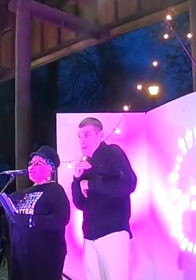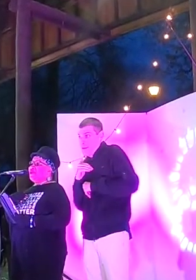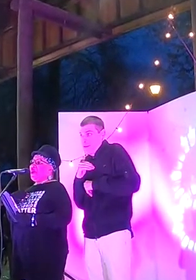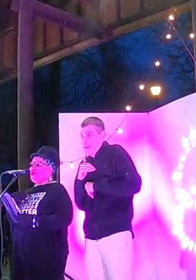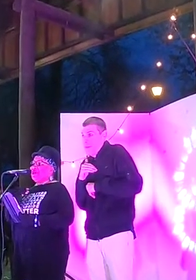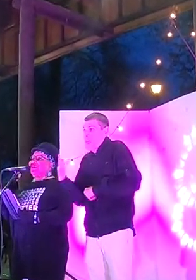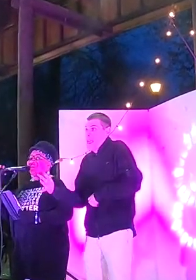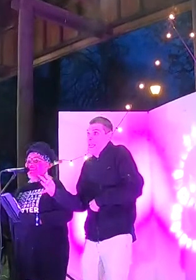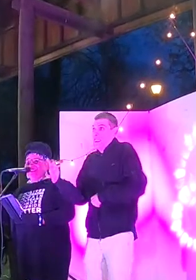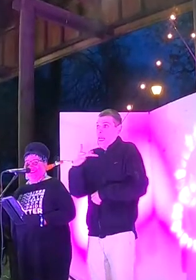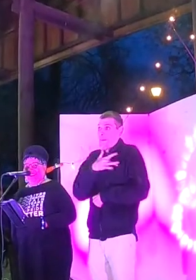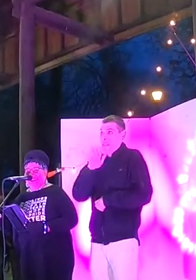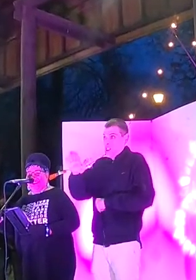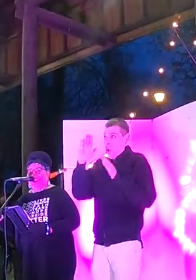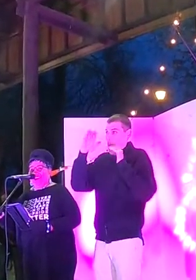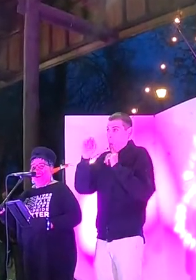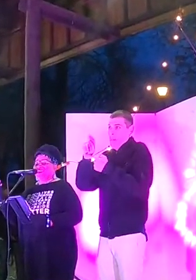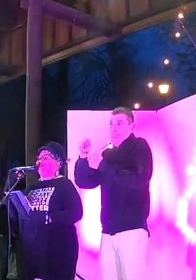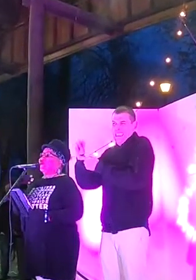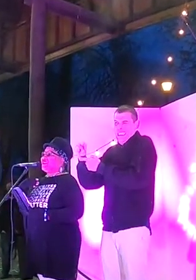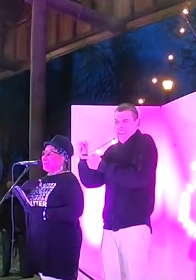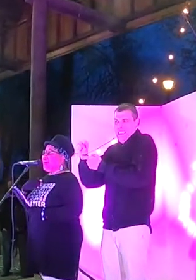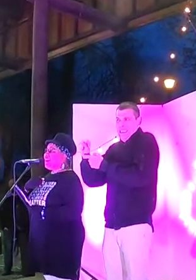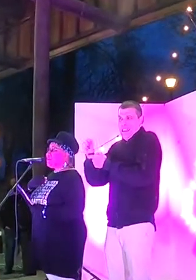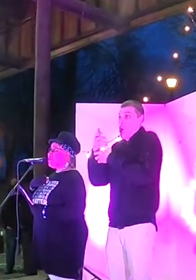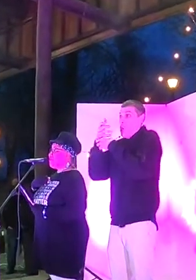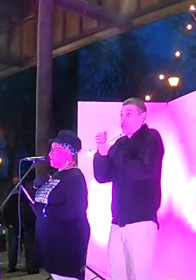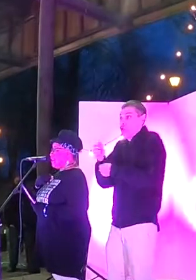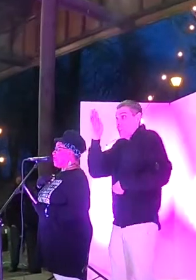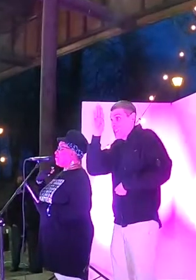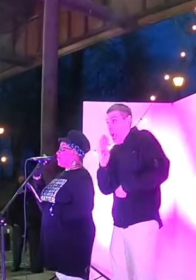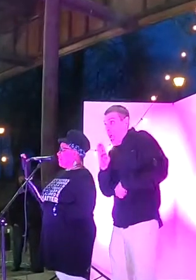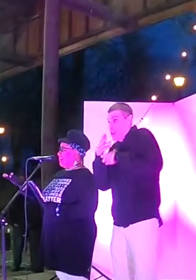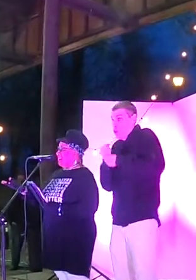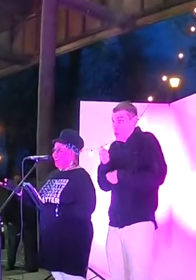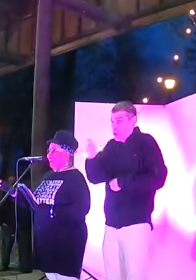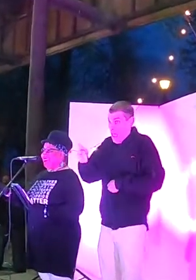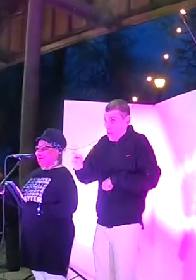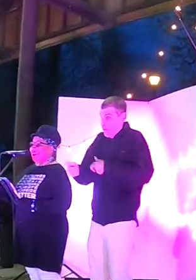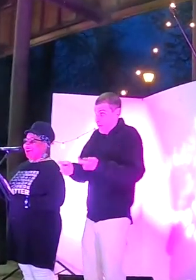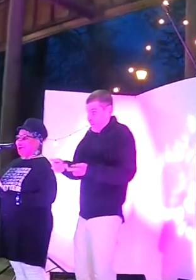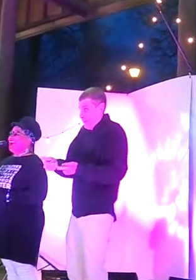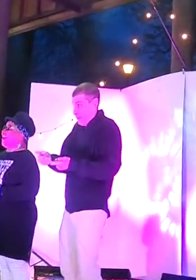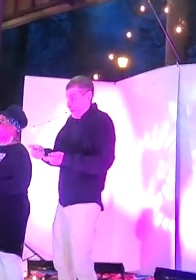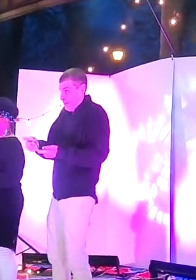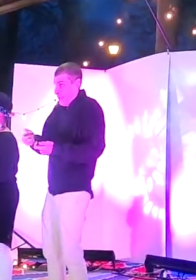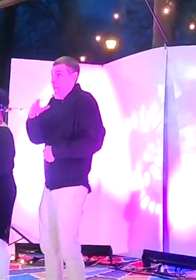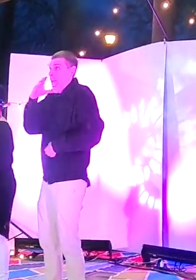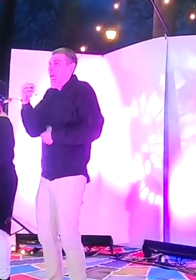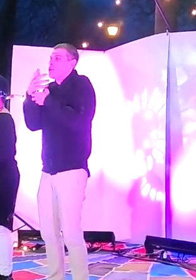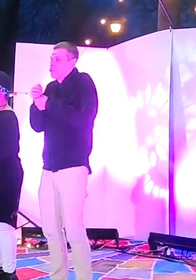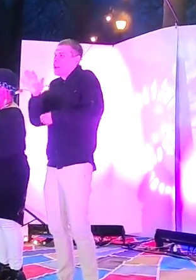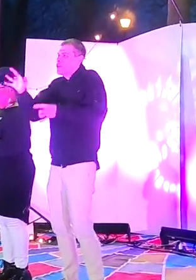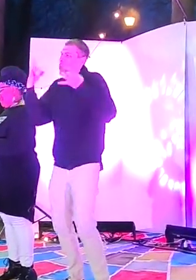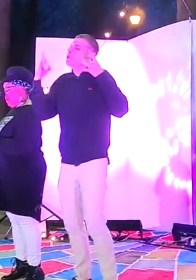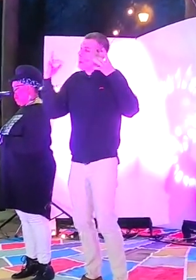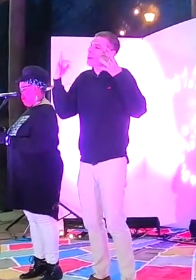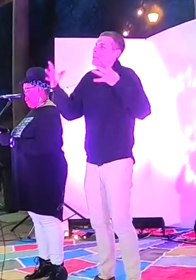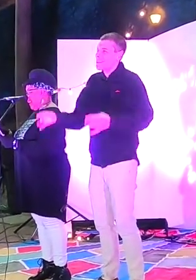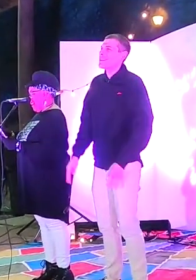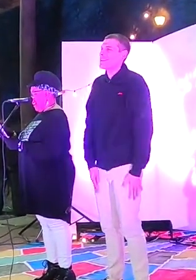Tap into your wholeness. Trust God, trust yourself, and trust your